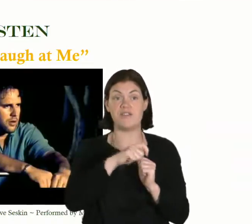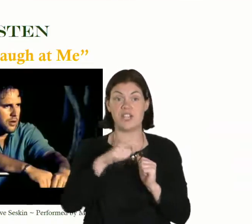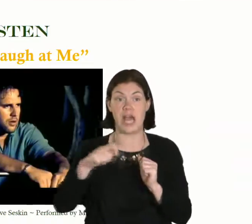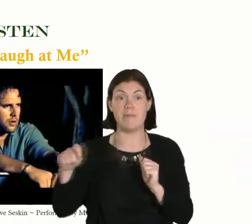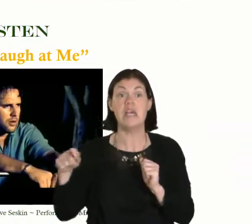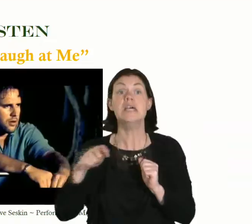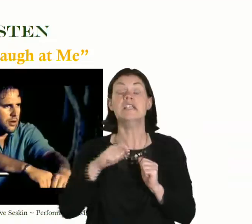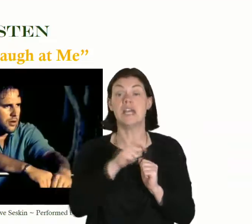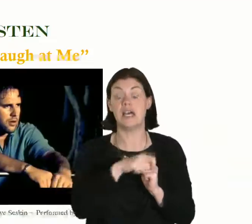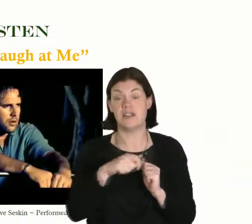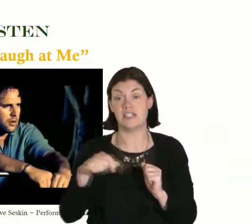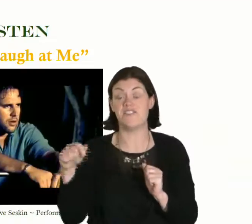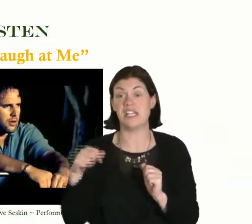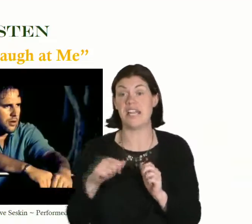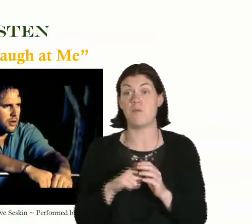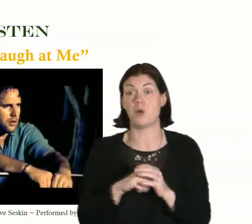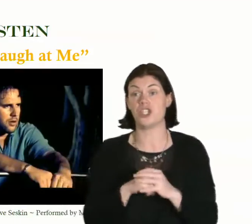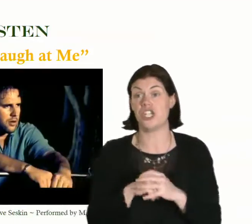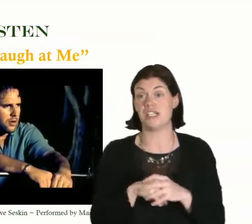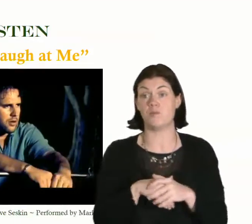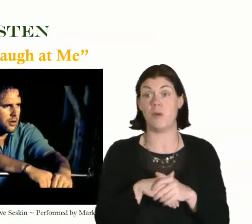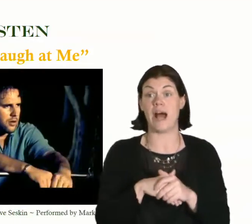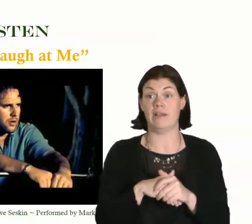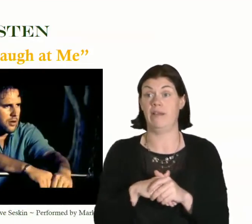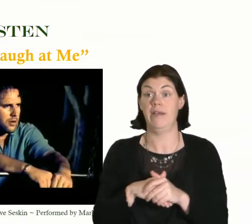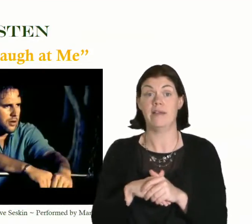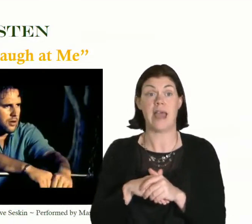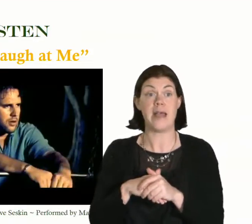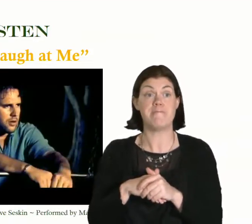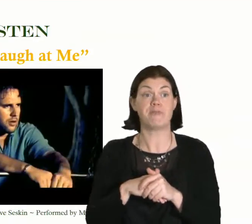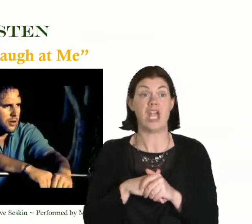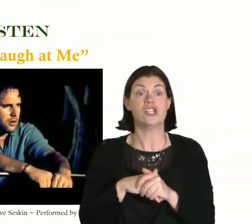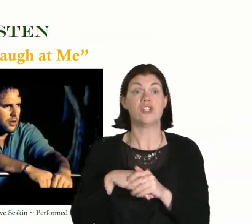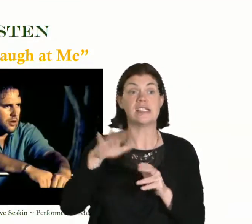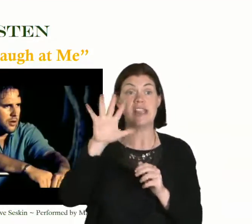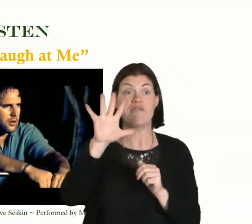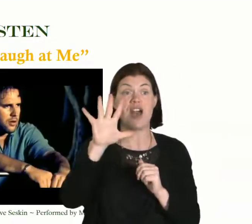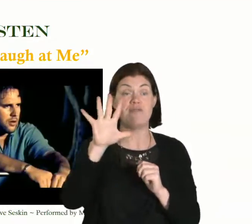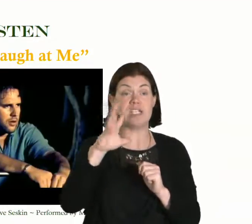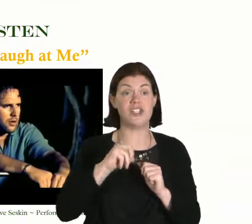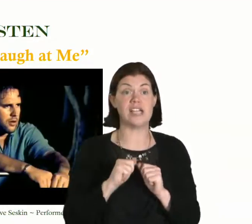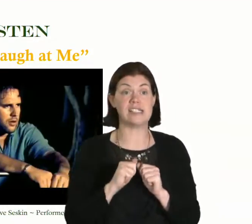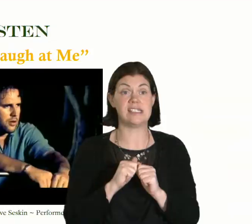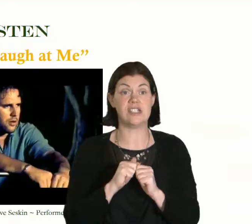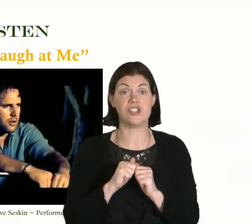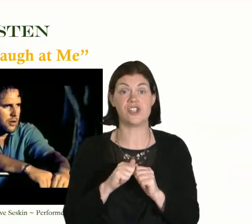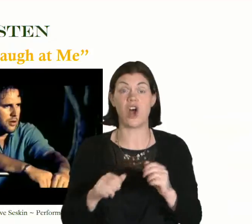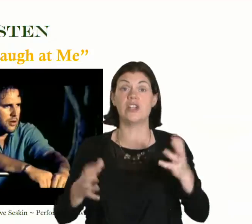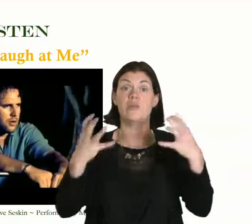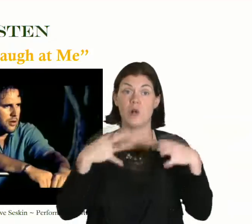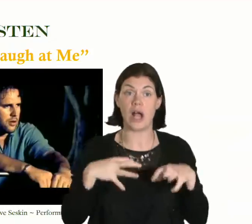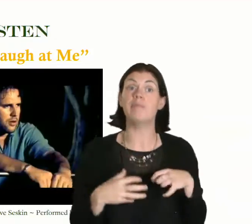you have enough time to fill in that worksheet as well. Okay. So let's take 5 minutes, you guys, listen to the song, and then we'll come back